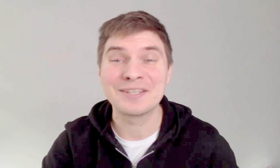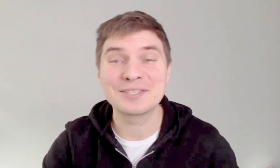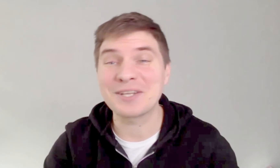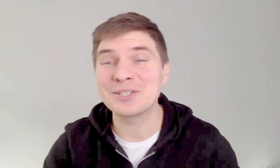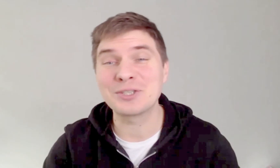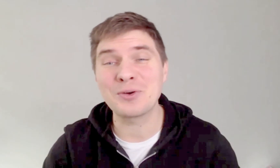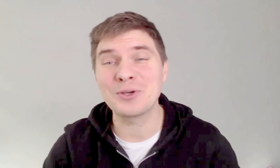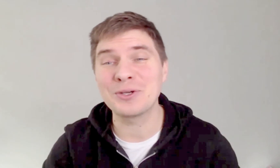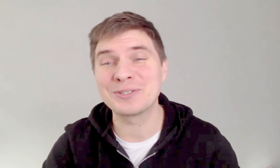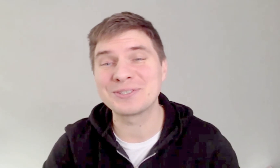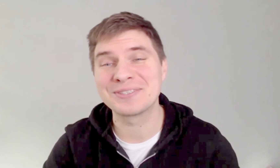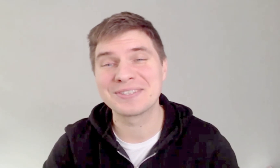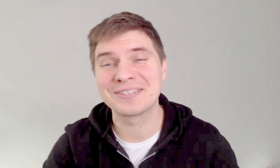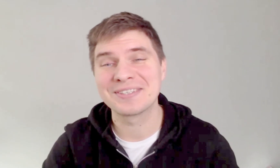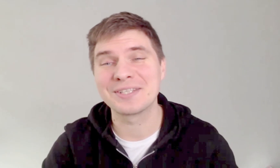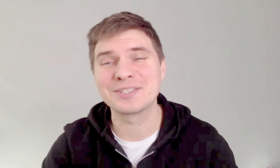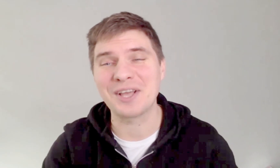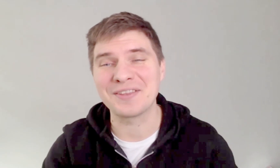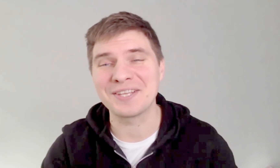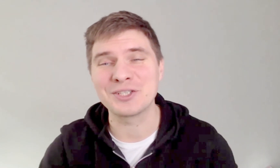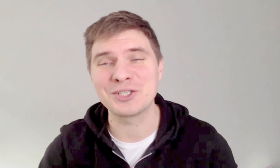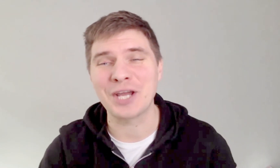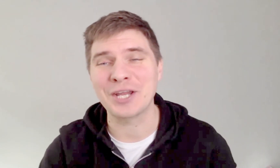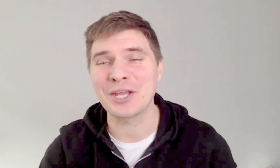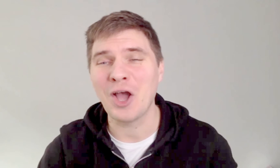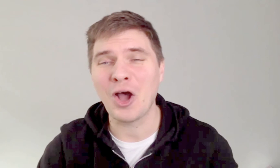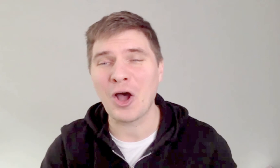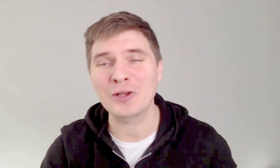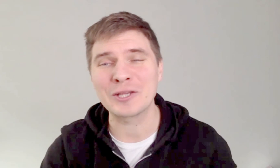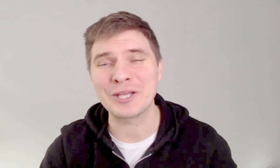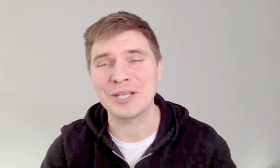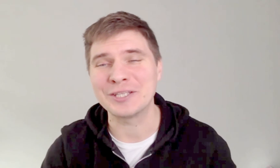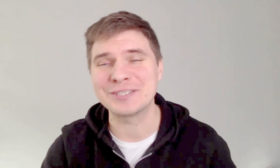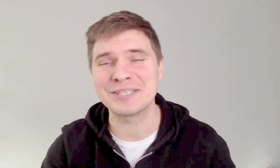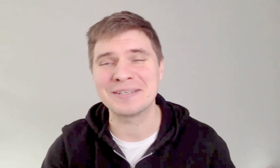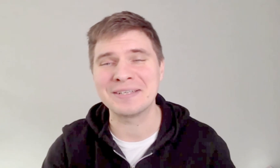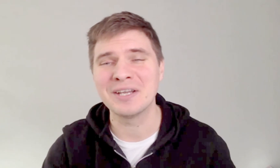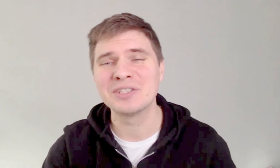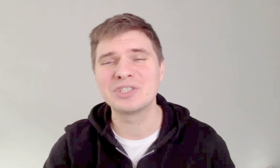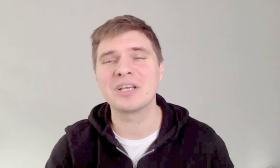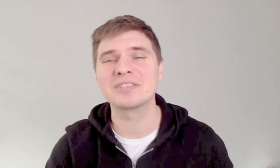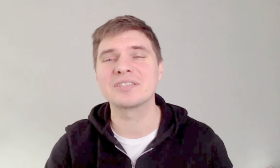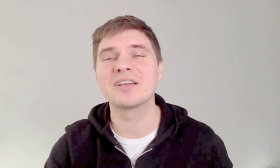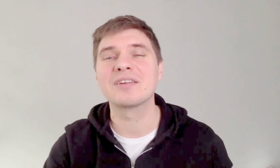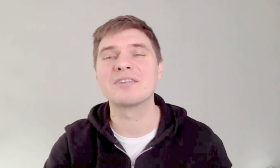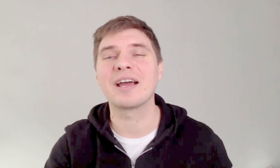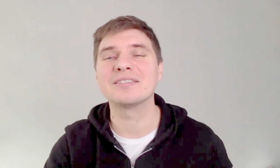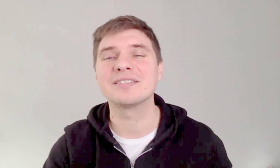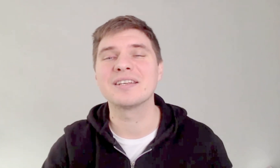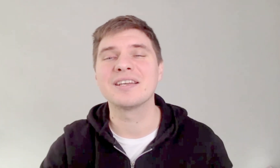The sun is so good. The sun is shining hotly in the sea, just right in